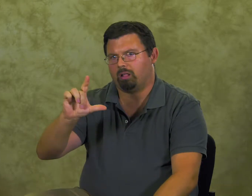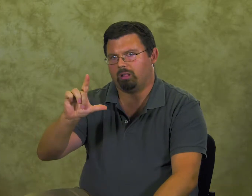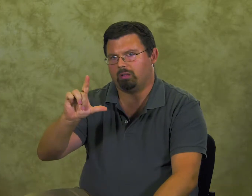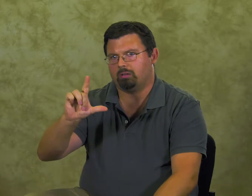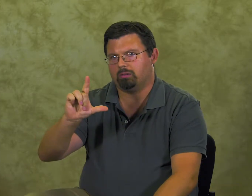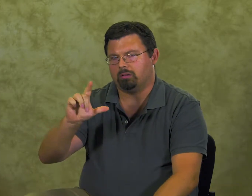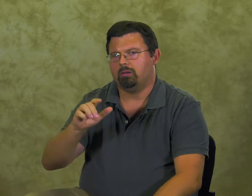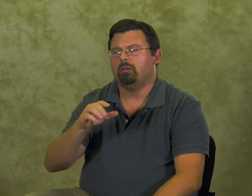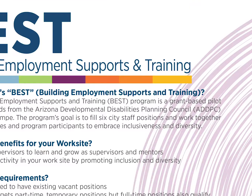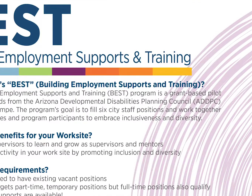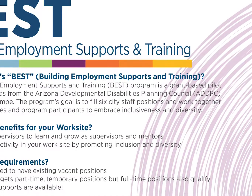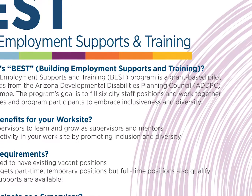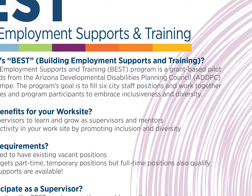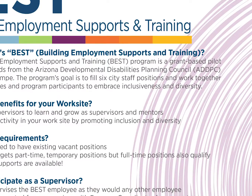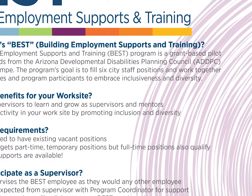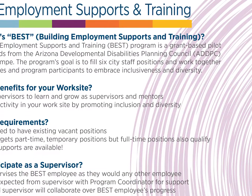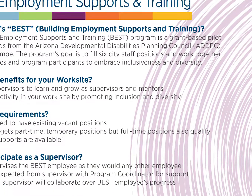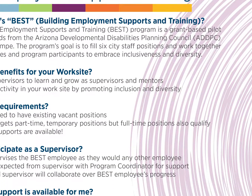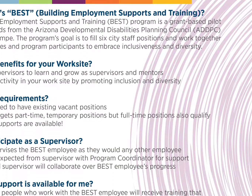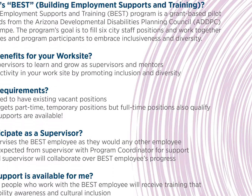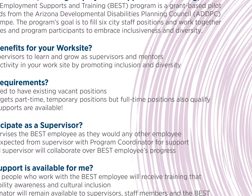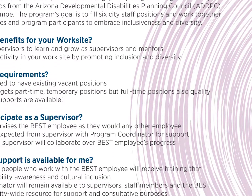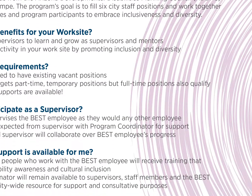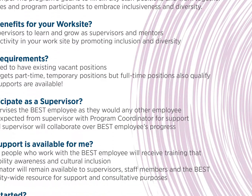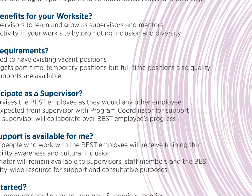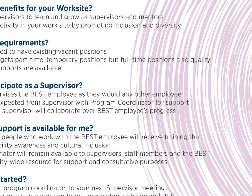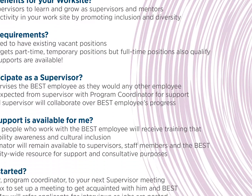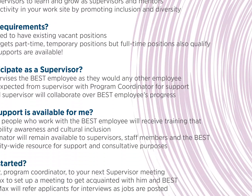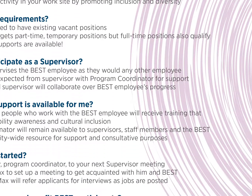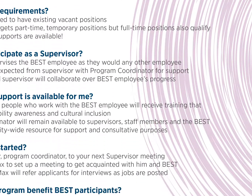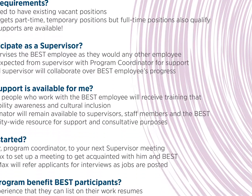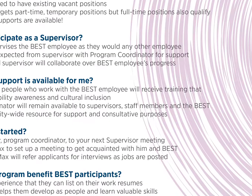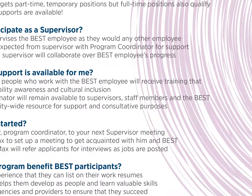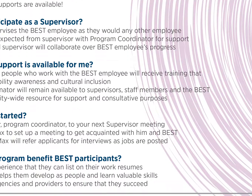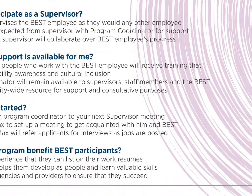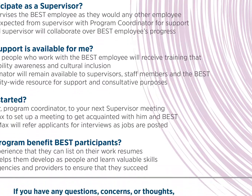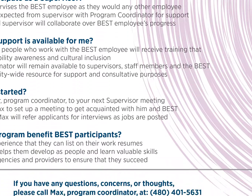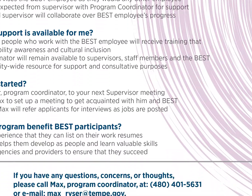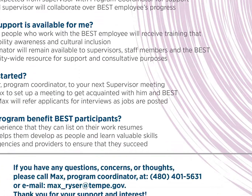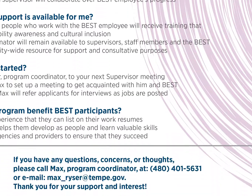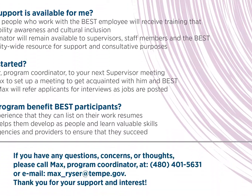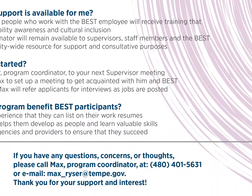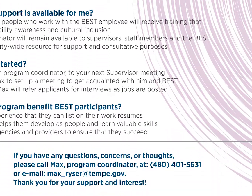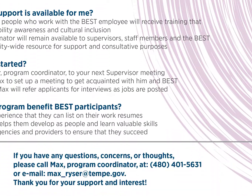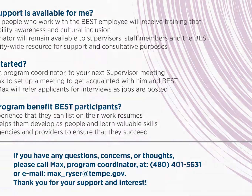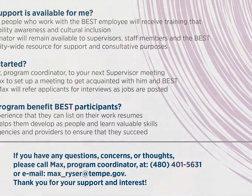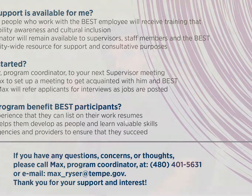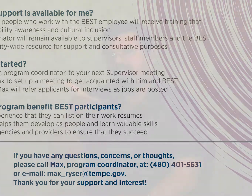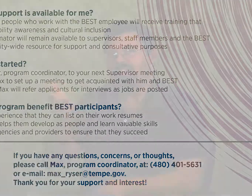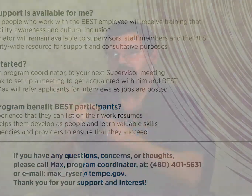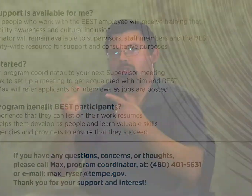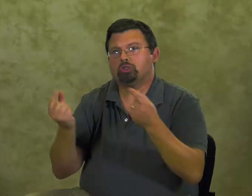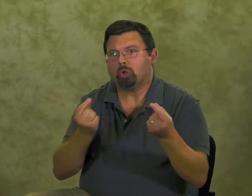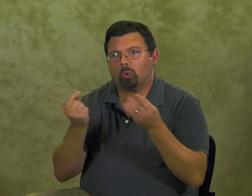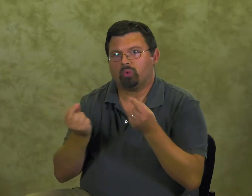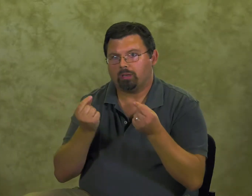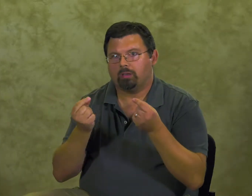Planning Council. Well, helping individuals with disabilities is the